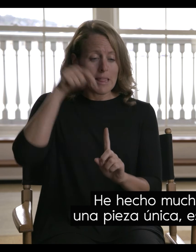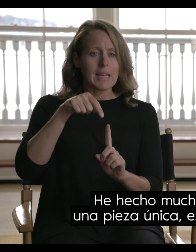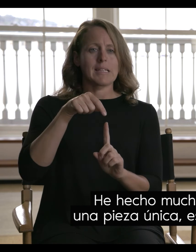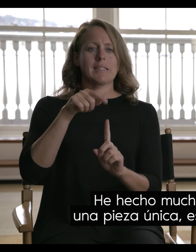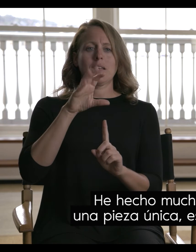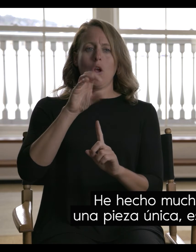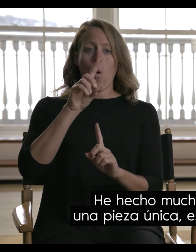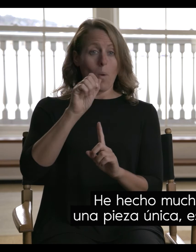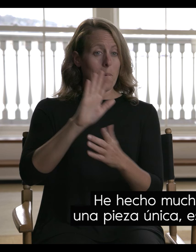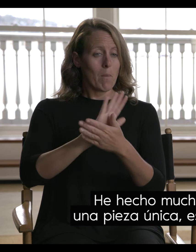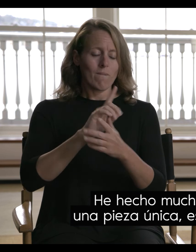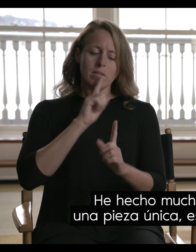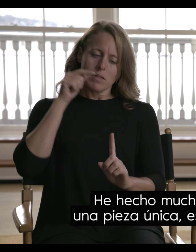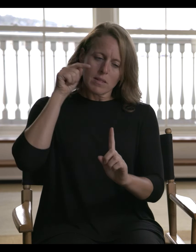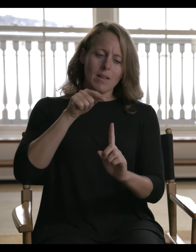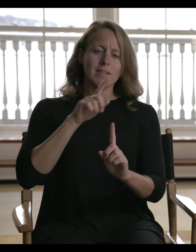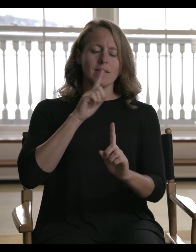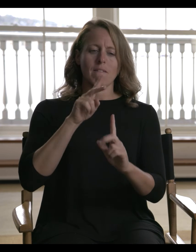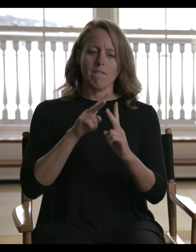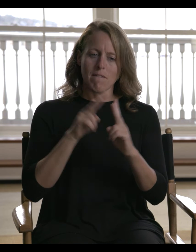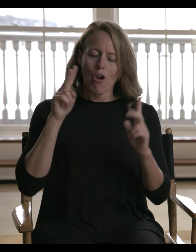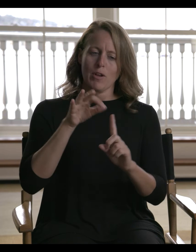a very special movie.